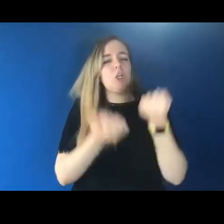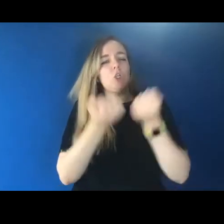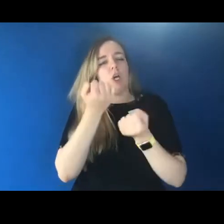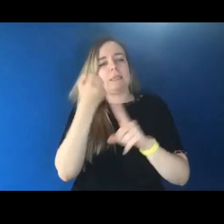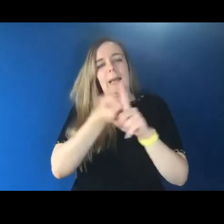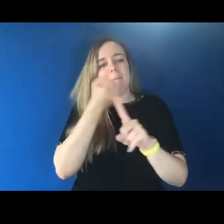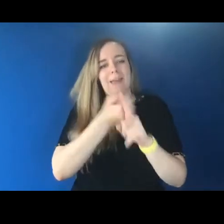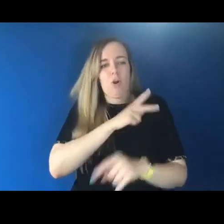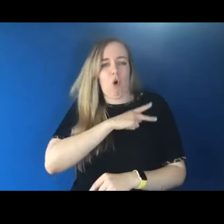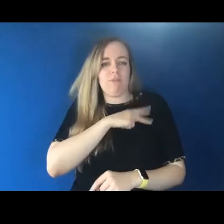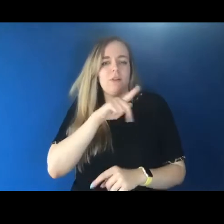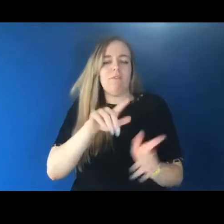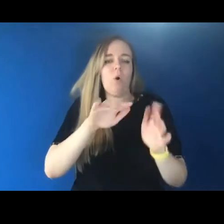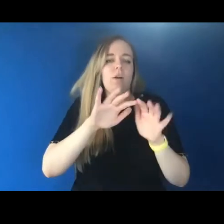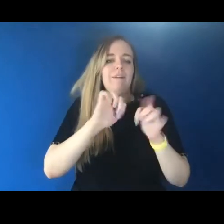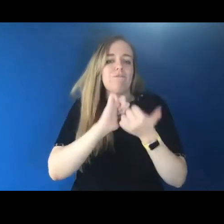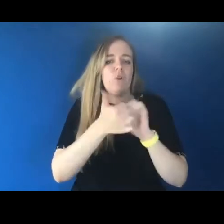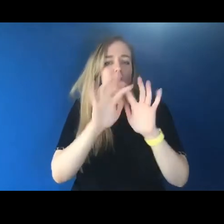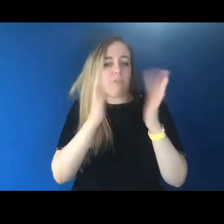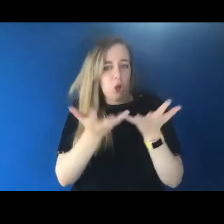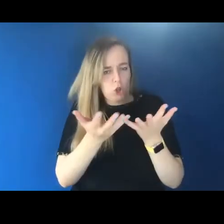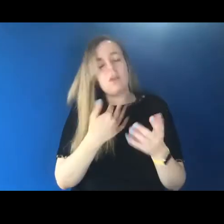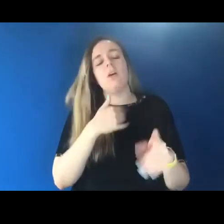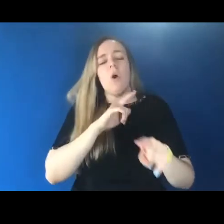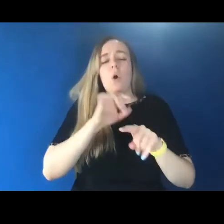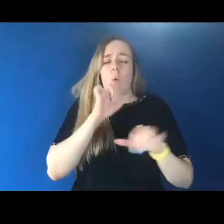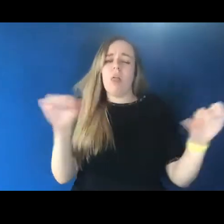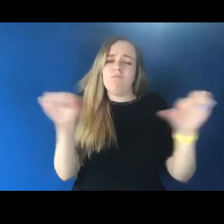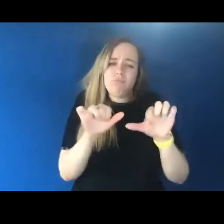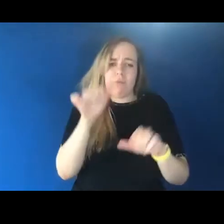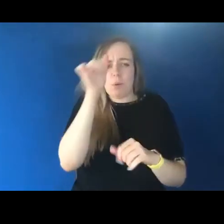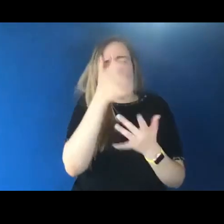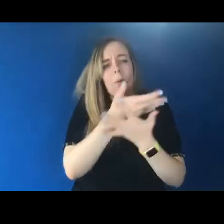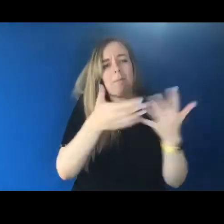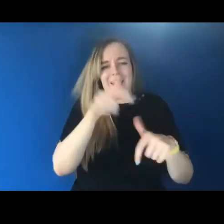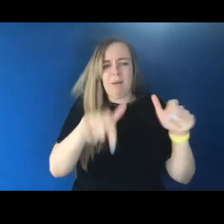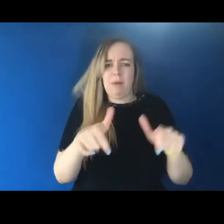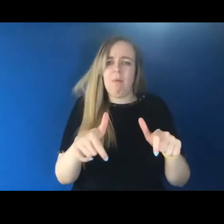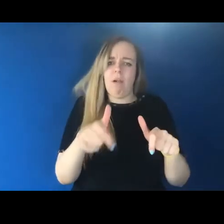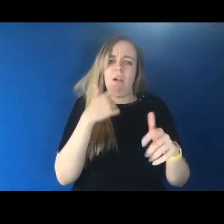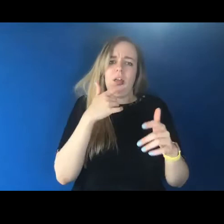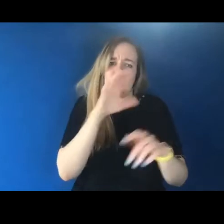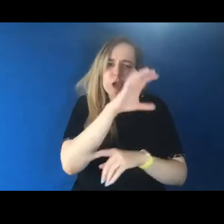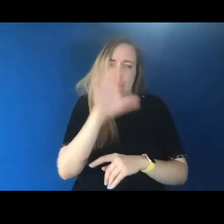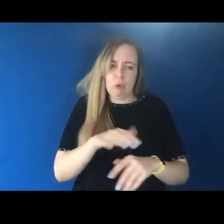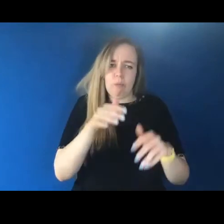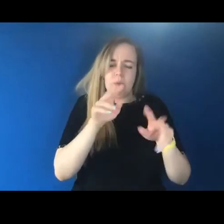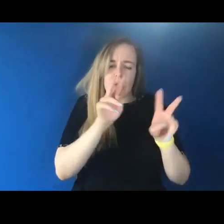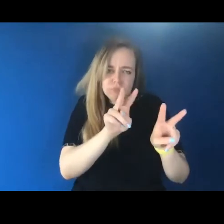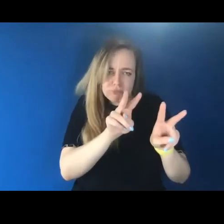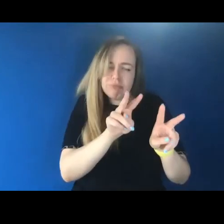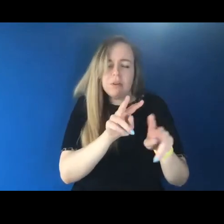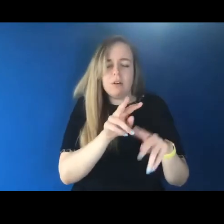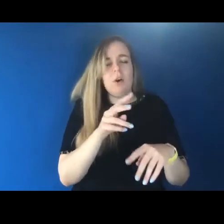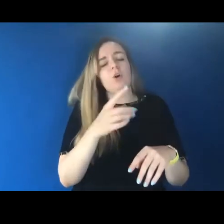Scotland. We're going to keep it short. We know that lots of people are spending lots of time on Zoom, so we